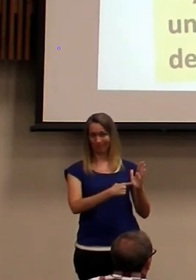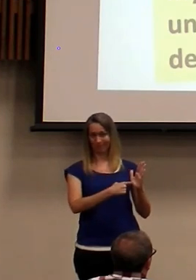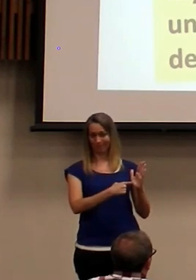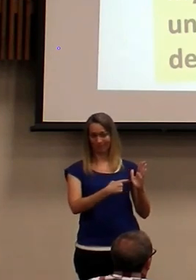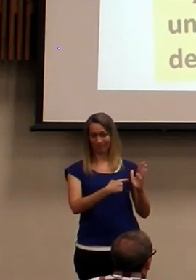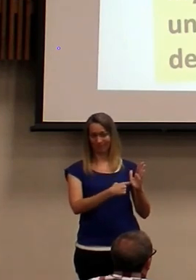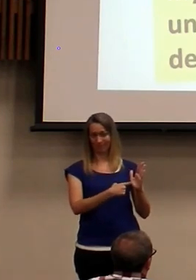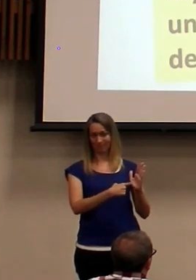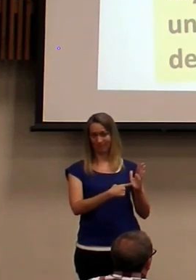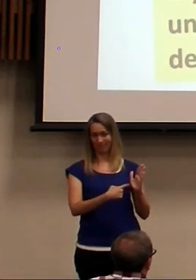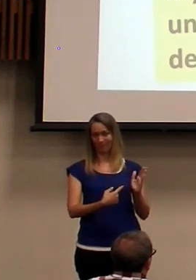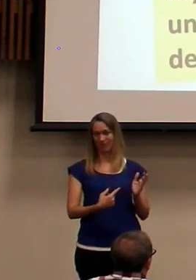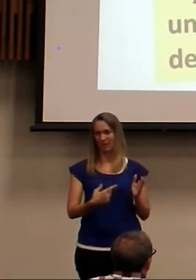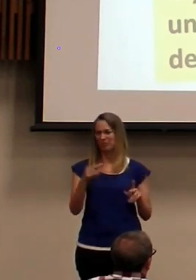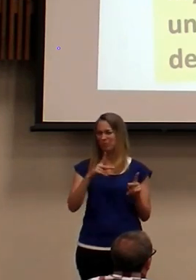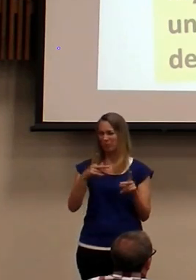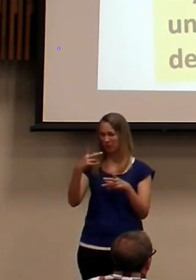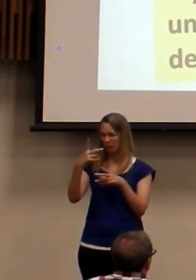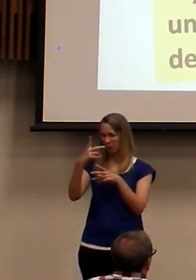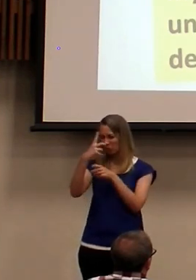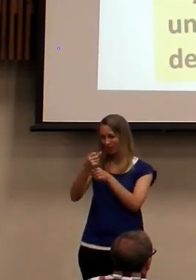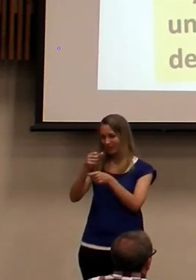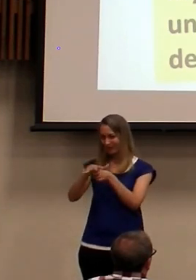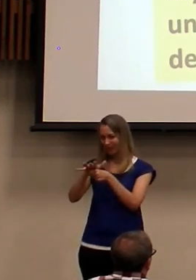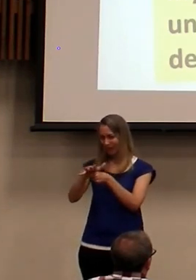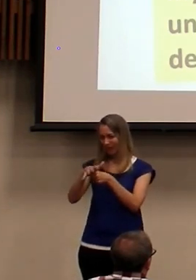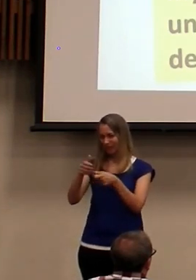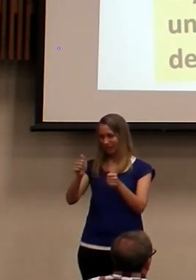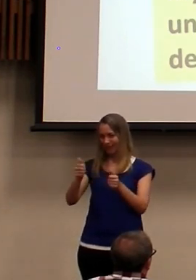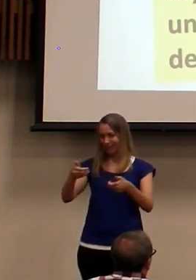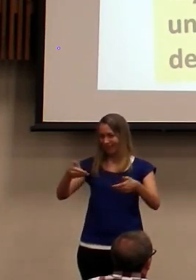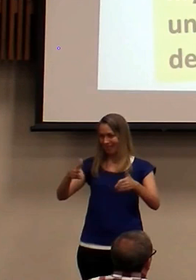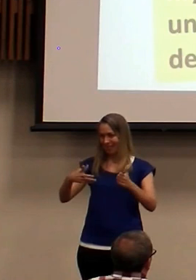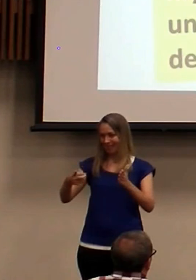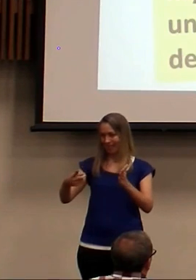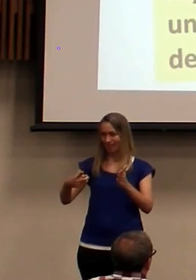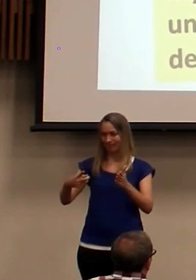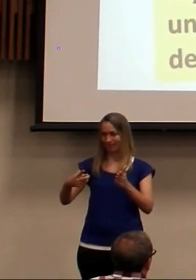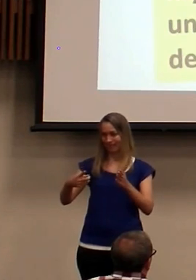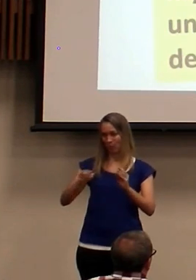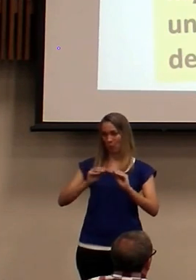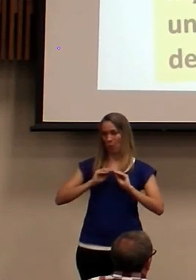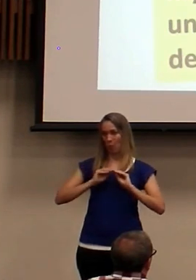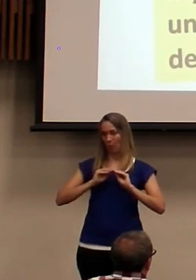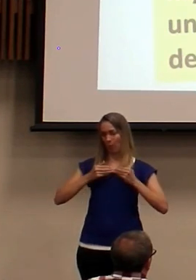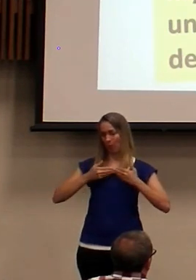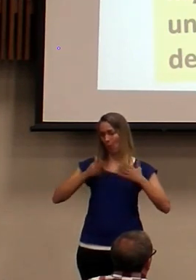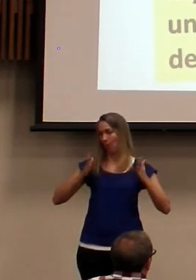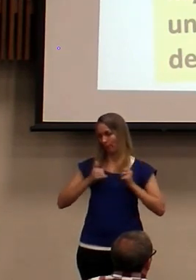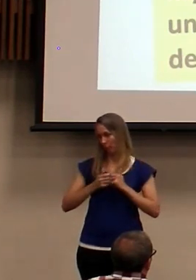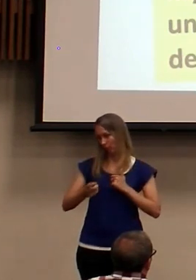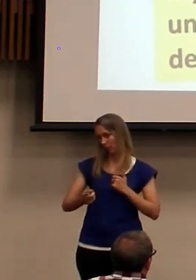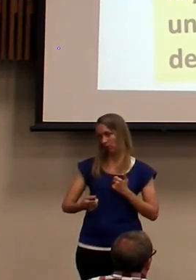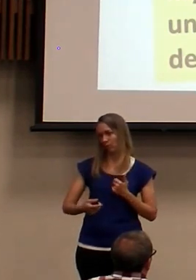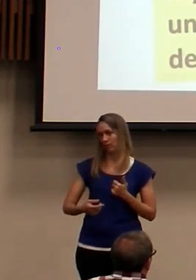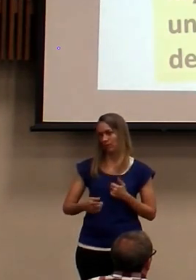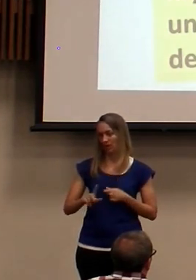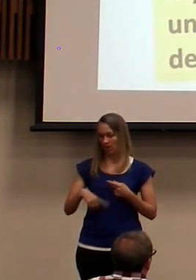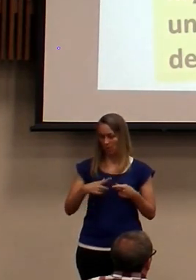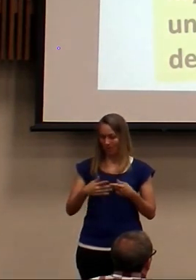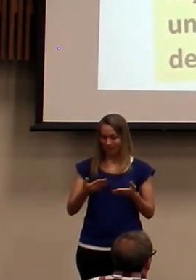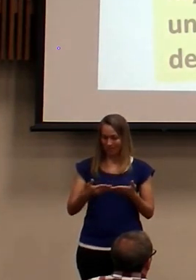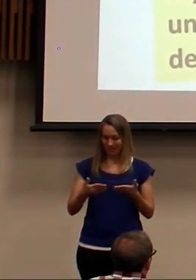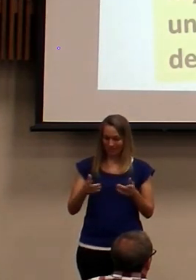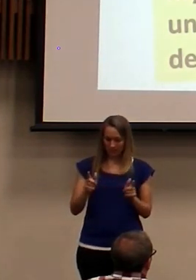Have people that you trust enough to let in that way. But more than anything else, deal with things when they're small.